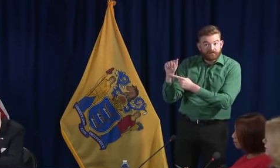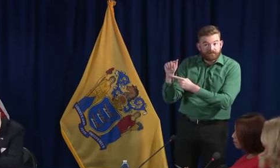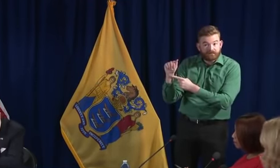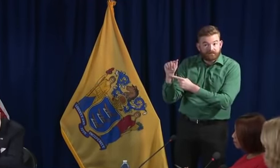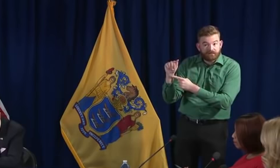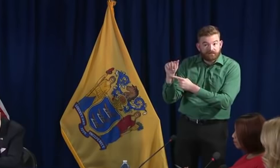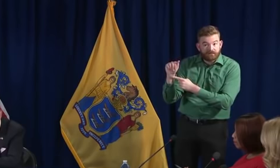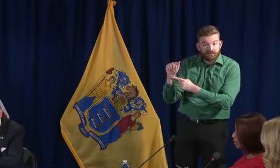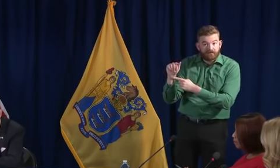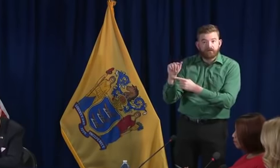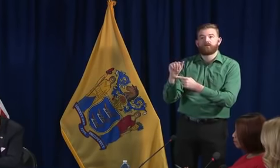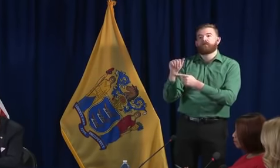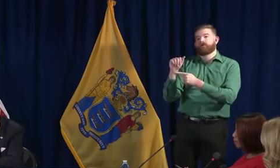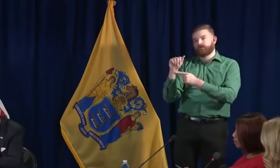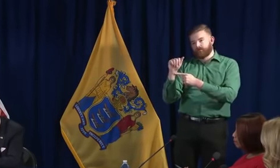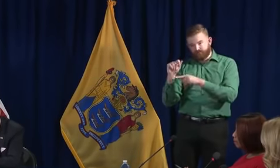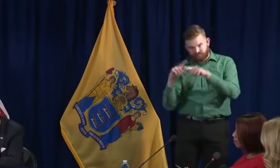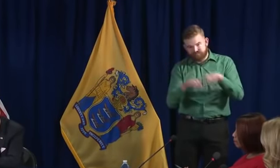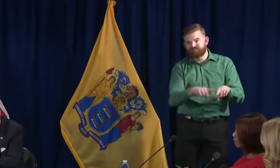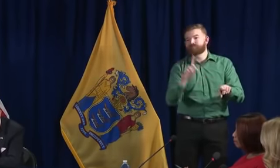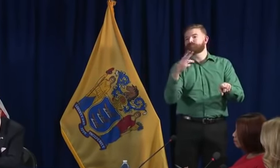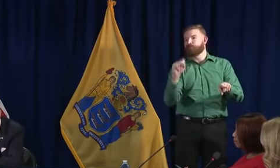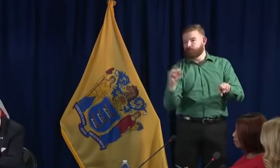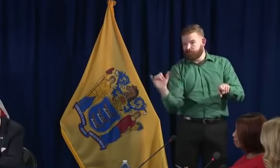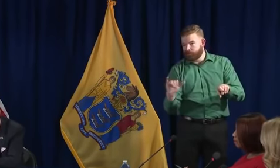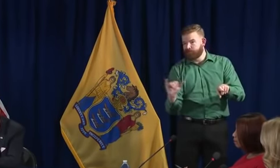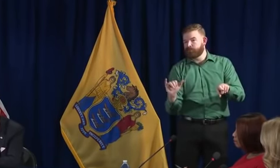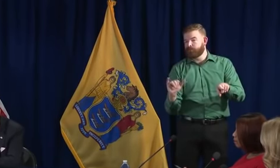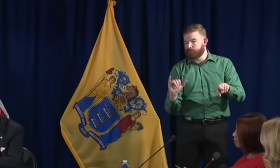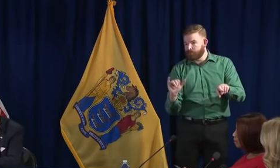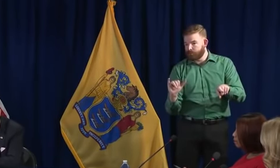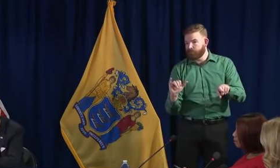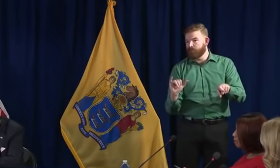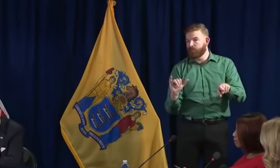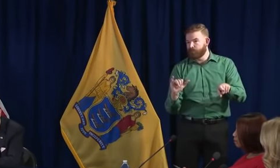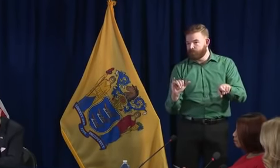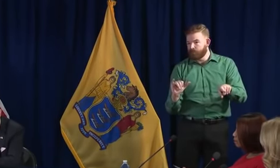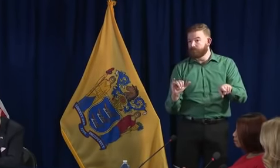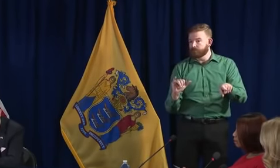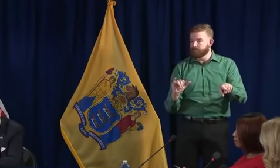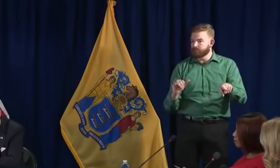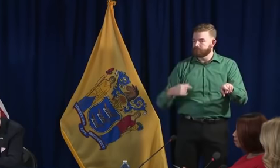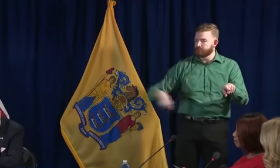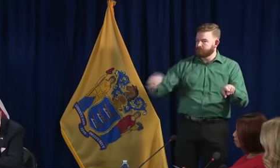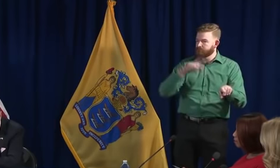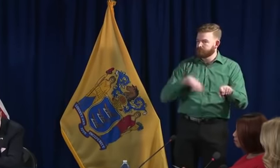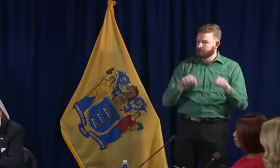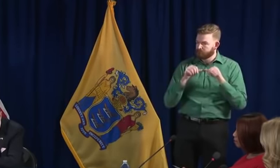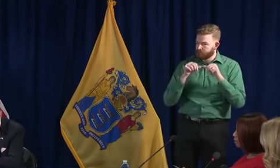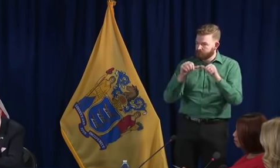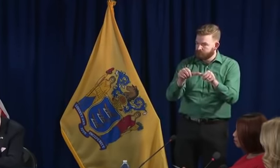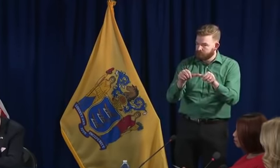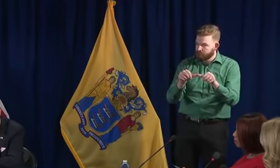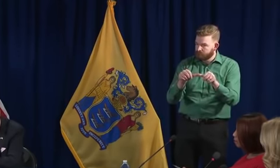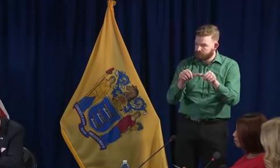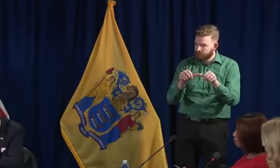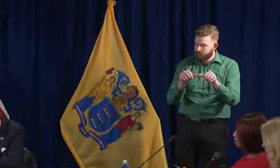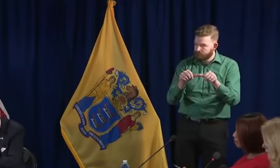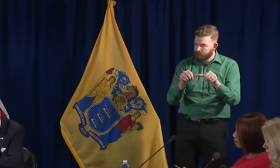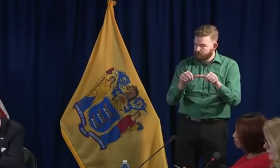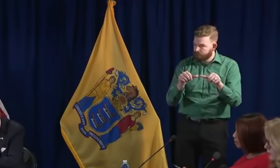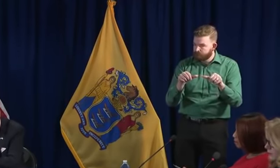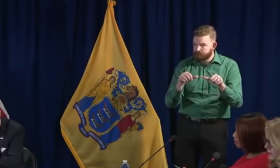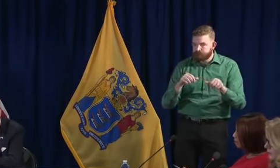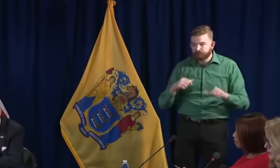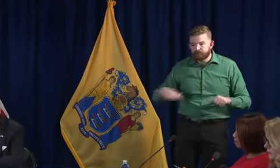going to get through this as one family, I mean it. We are going to get through this. I say that unequivocally. But we cannot leave